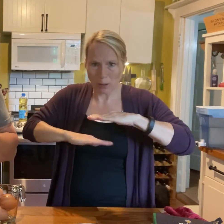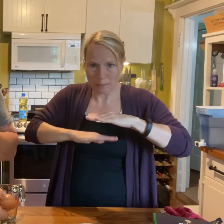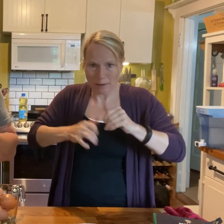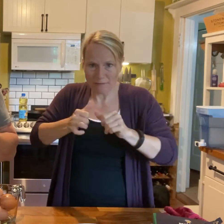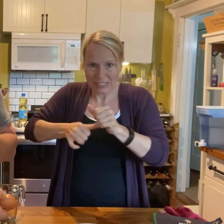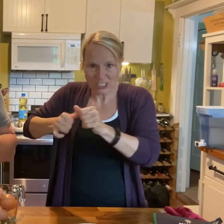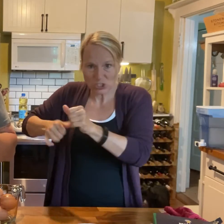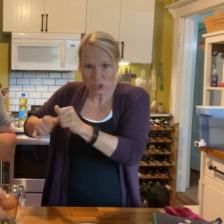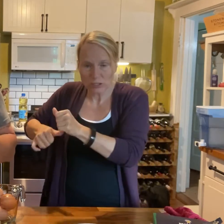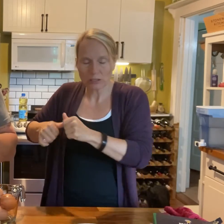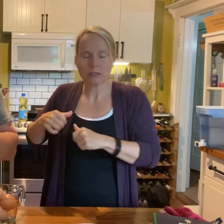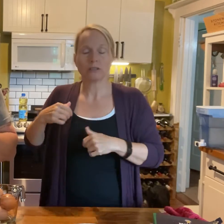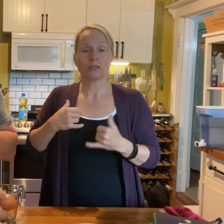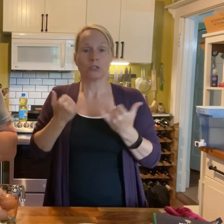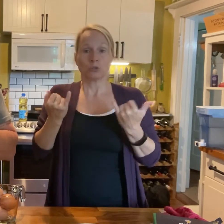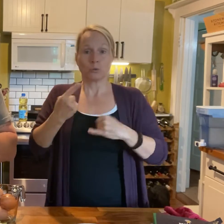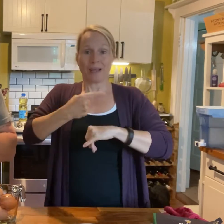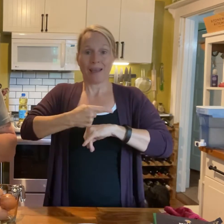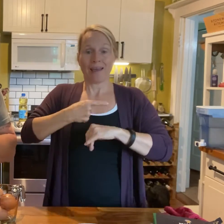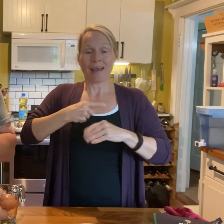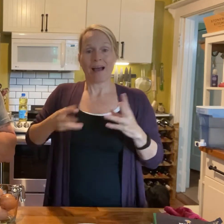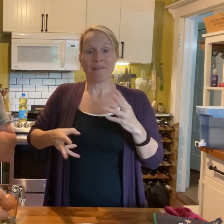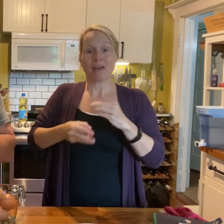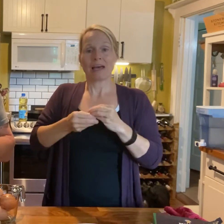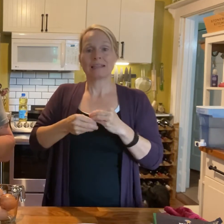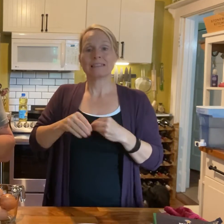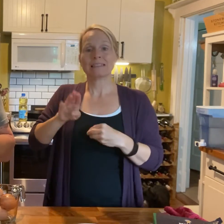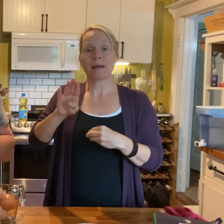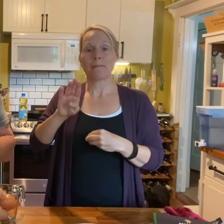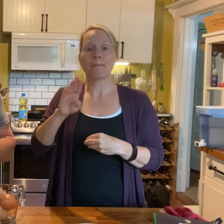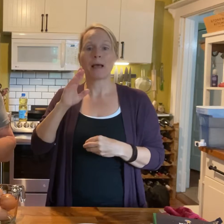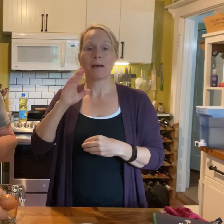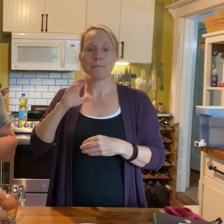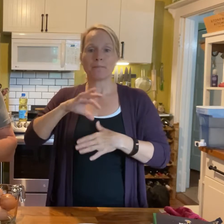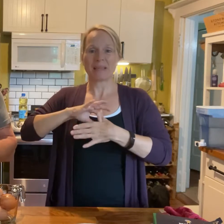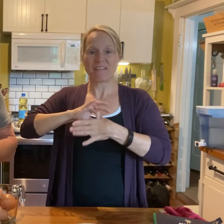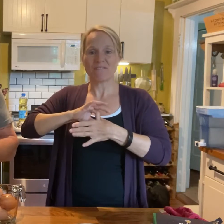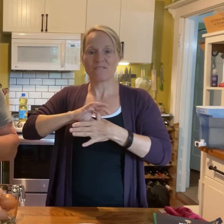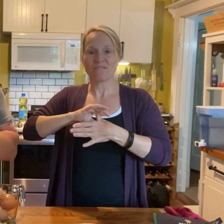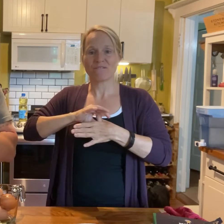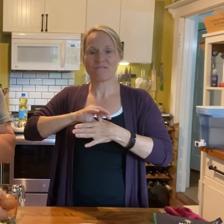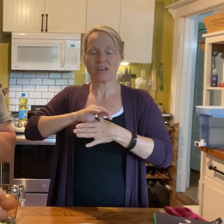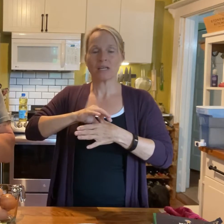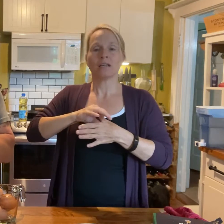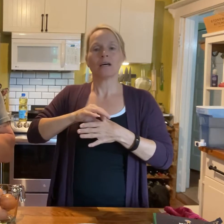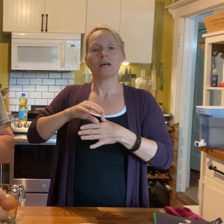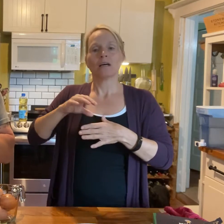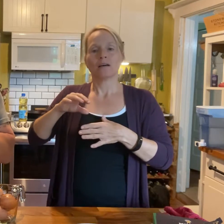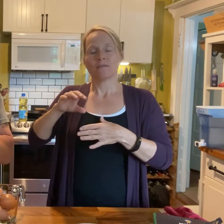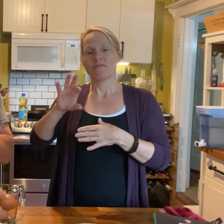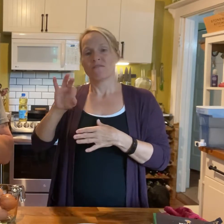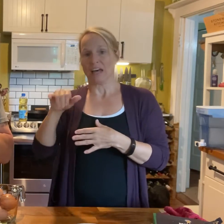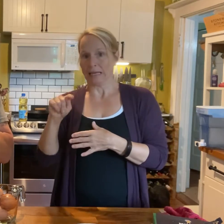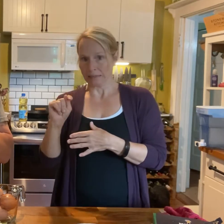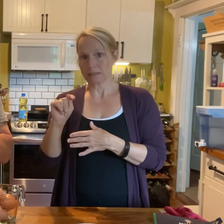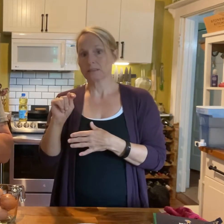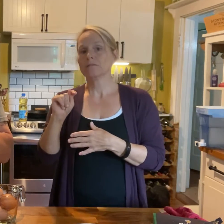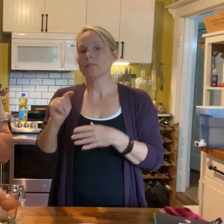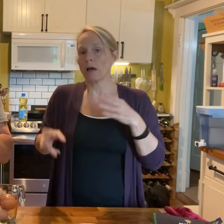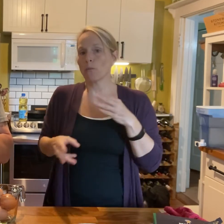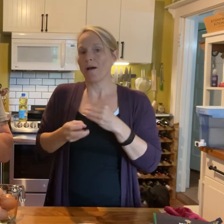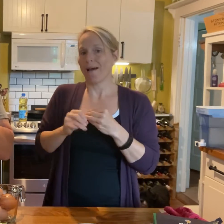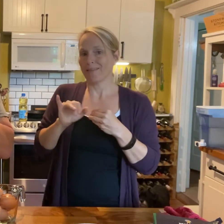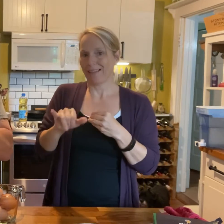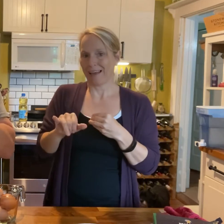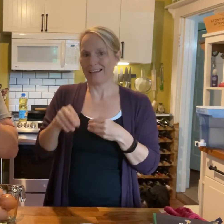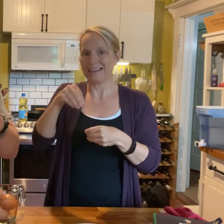Today, I've got some beef dripping left over from cooking some beef the other day. So I'm also going to add a little bit of beef